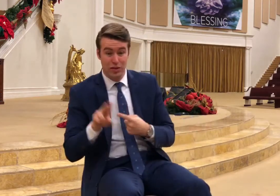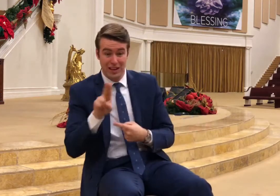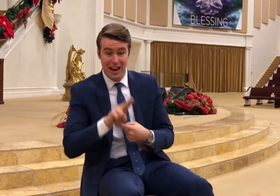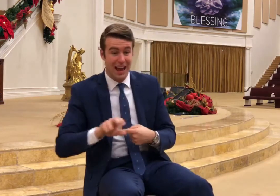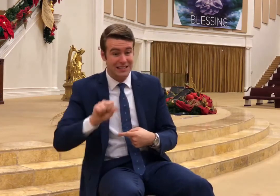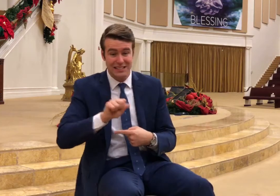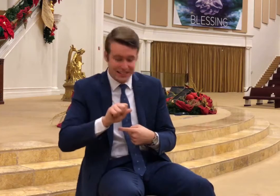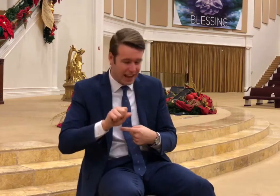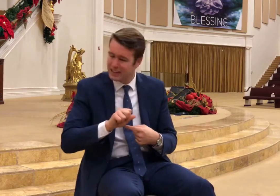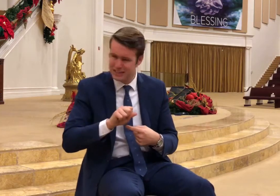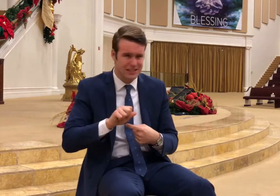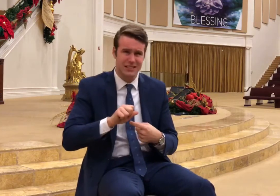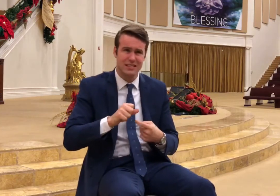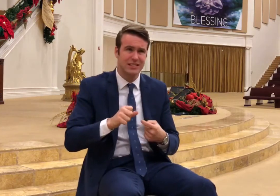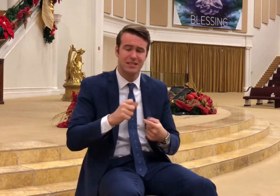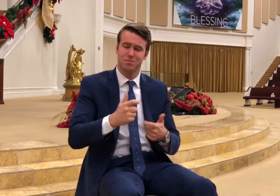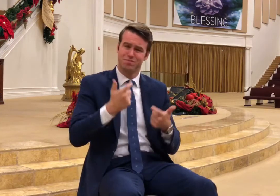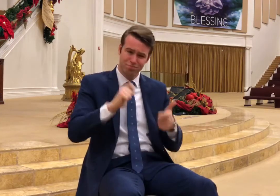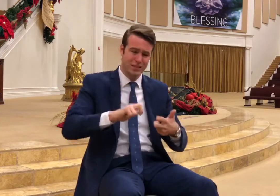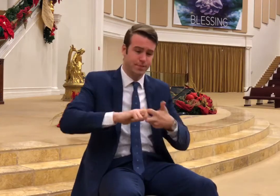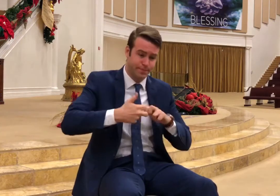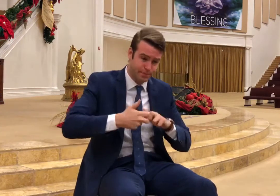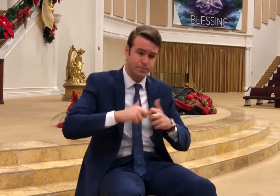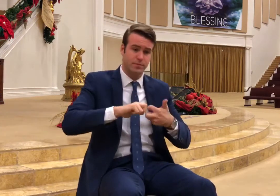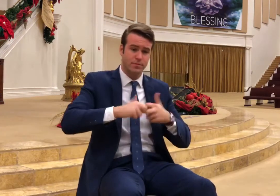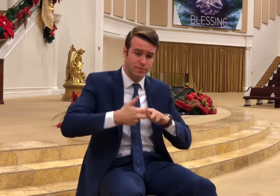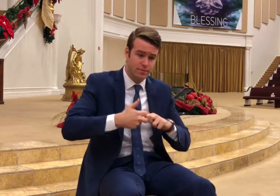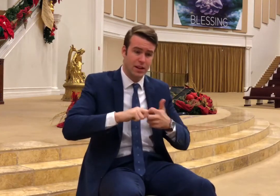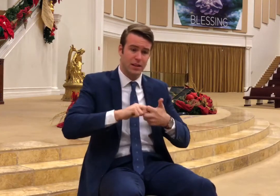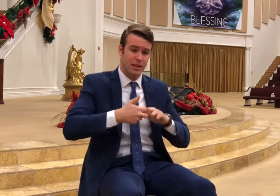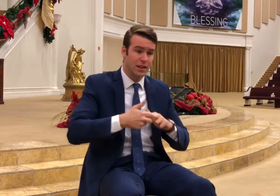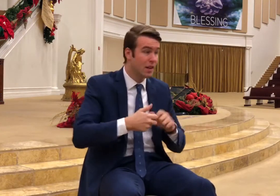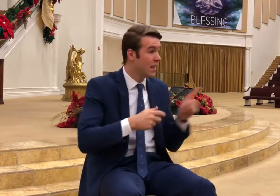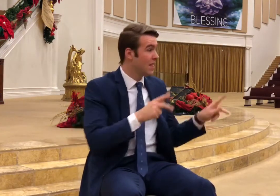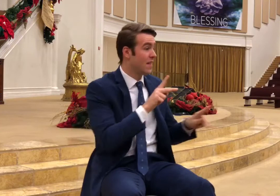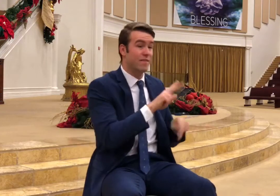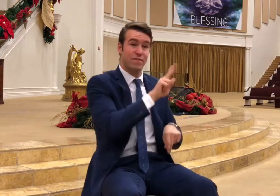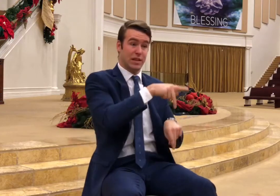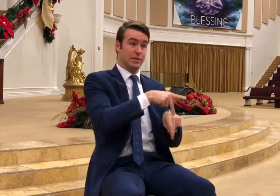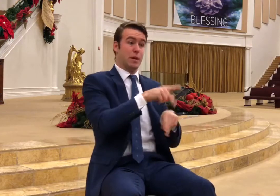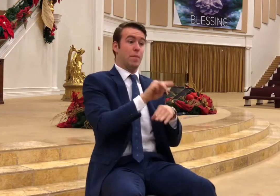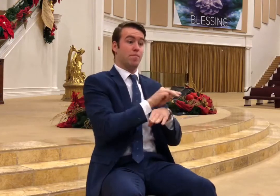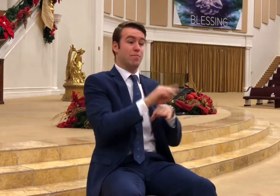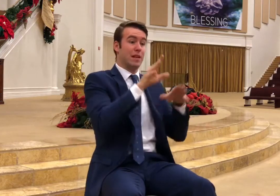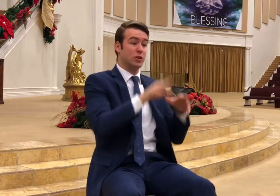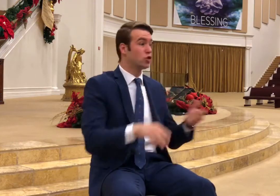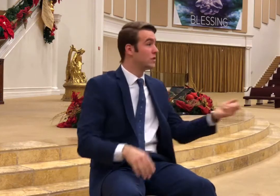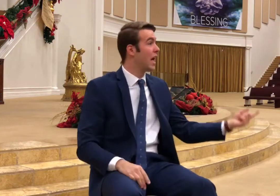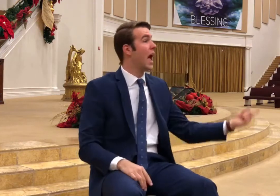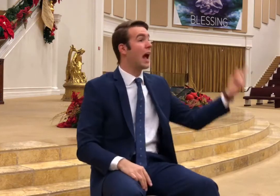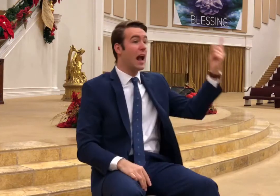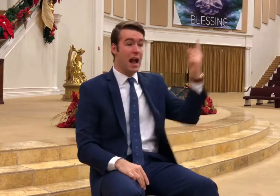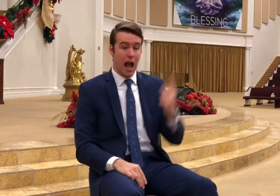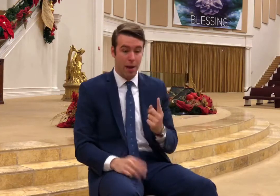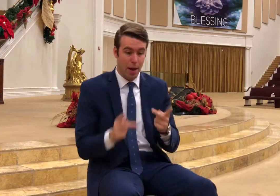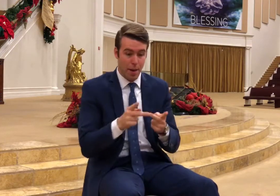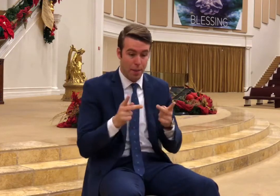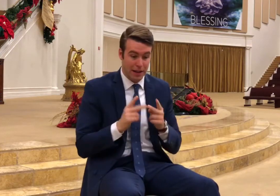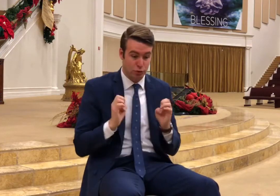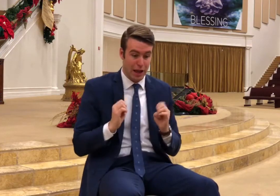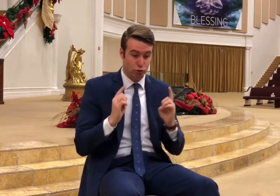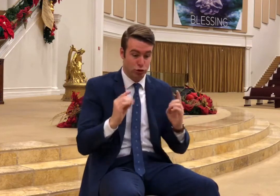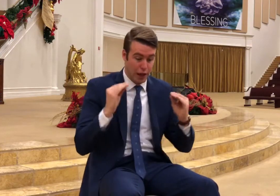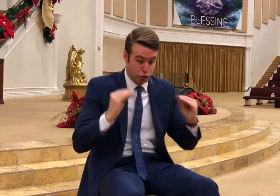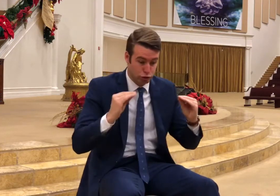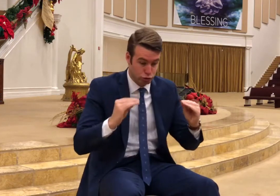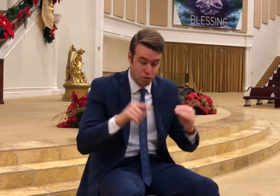have run into great difficulty in being able to get the Filipino ministers into a place of education where they can